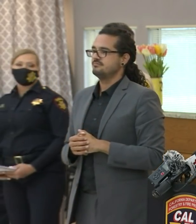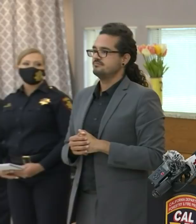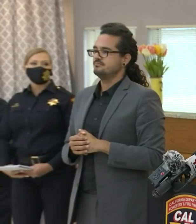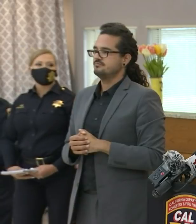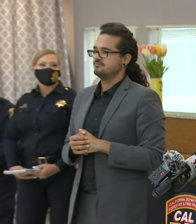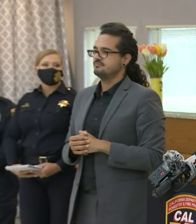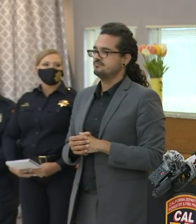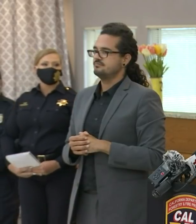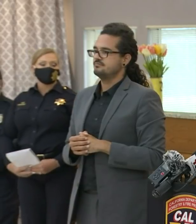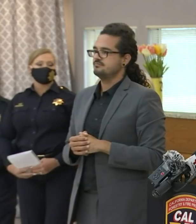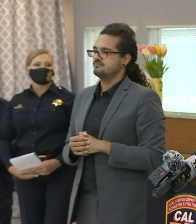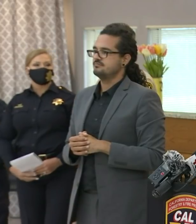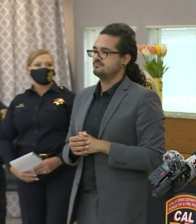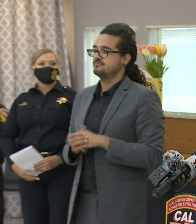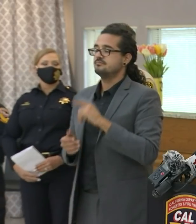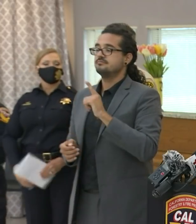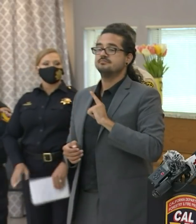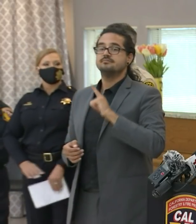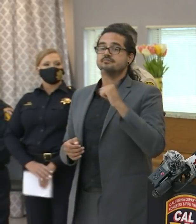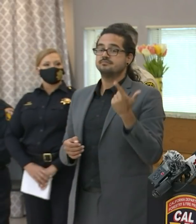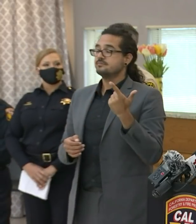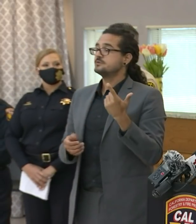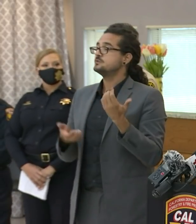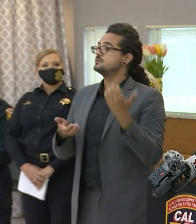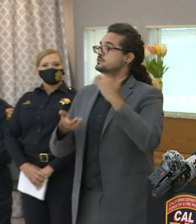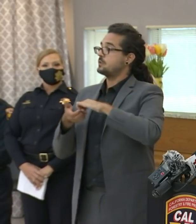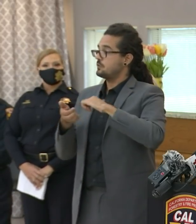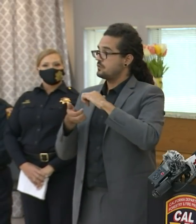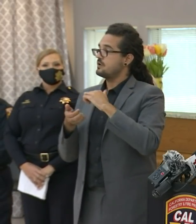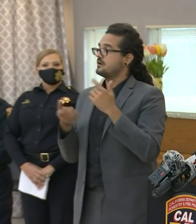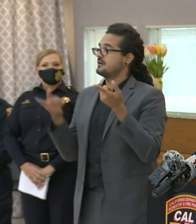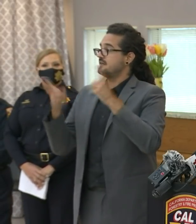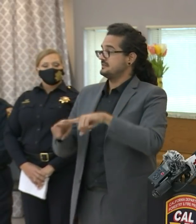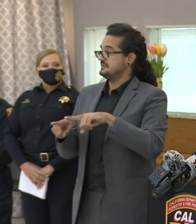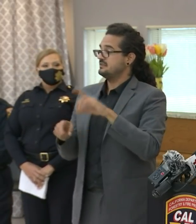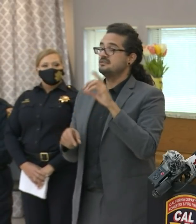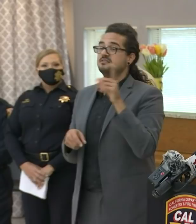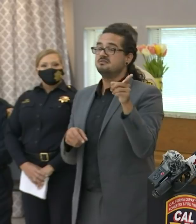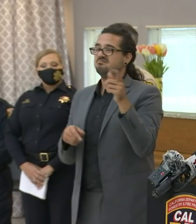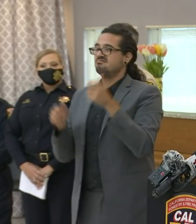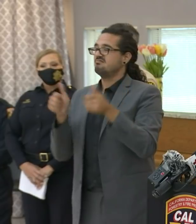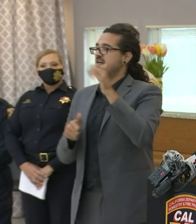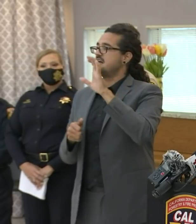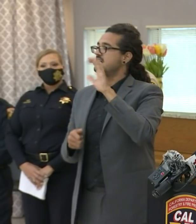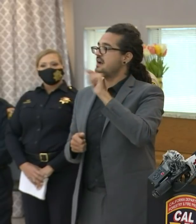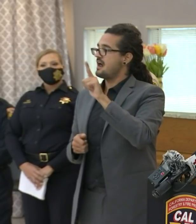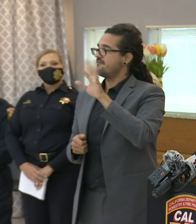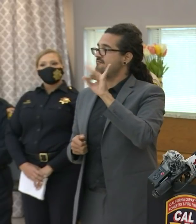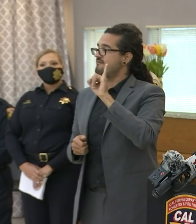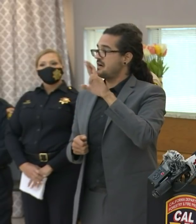Next, Unified Incident Commander from CAL FIRE Incident Management Team 3, Chief C.